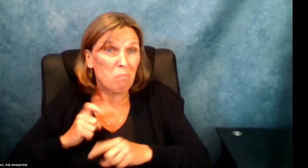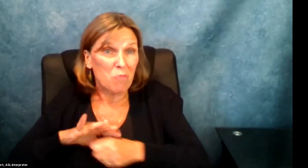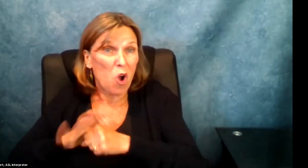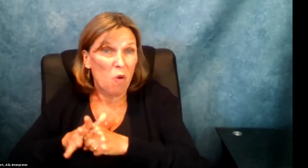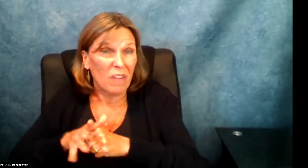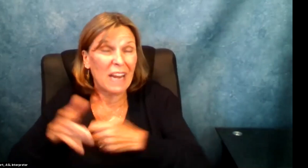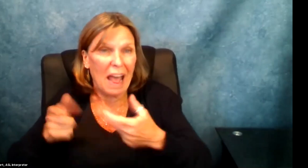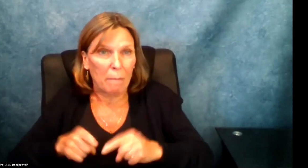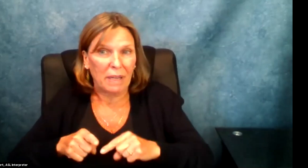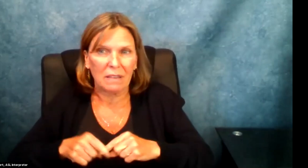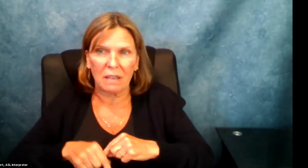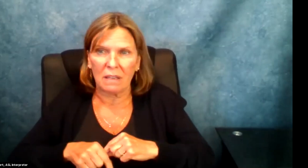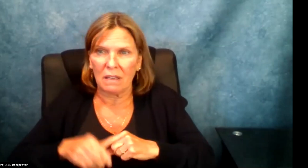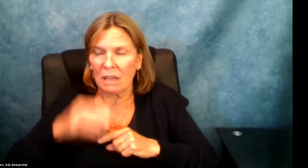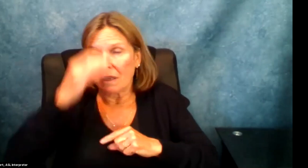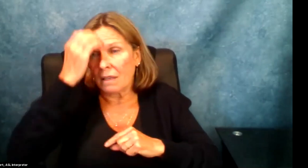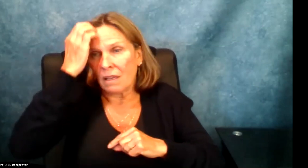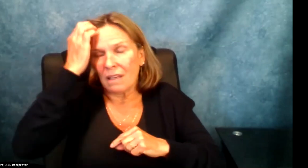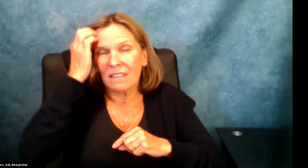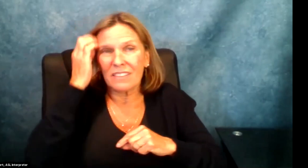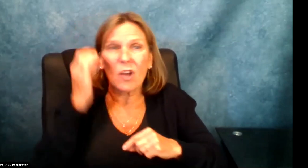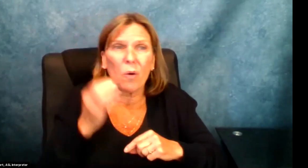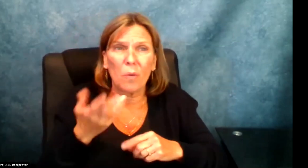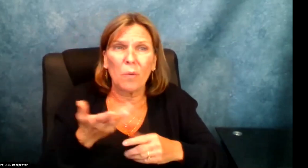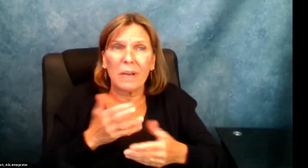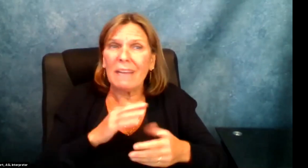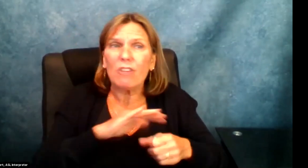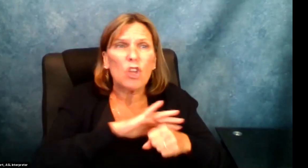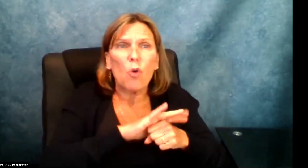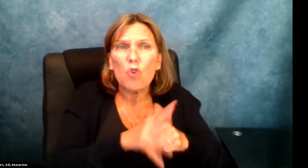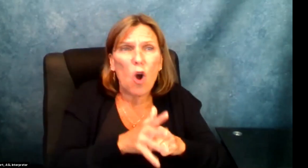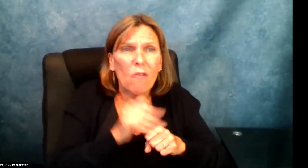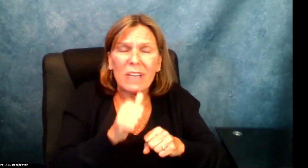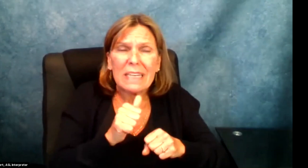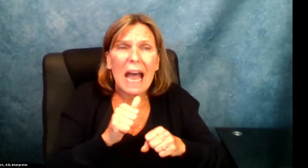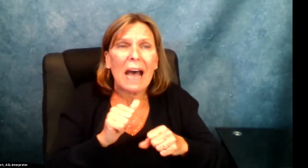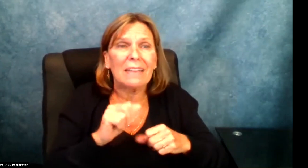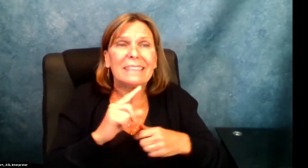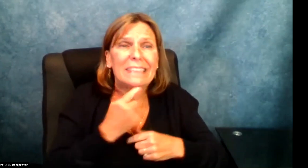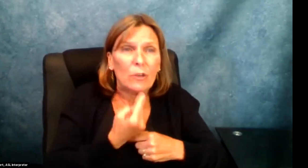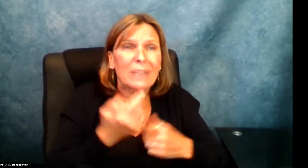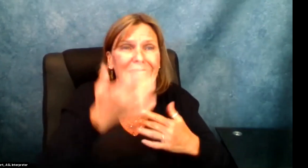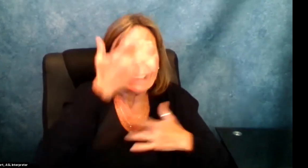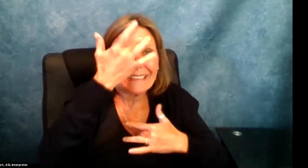some kids who get this sort of response. And what I love about the vaccine, and I've been thinking about ways